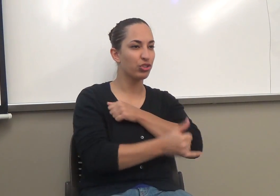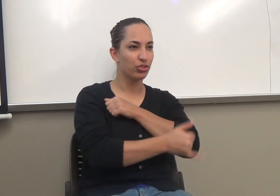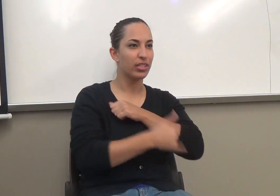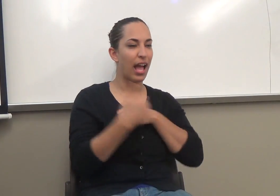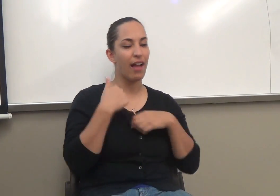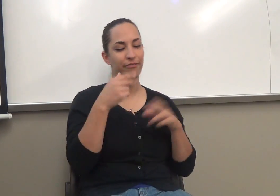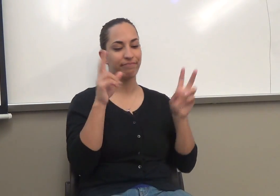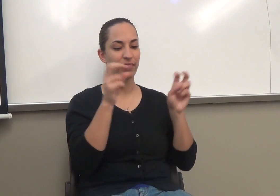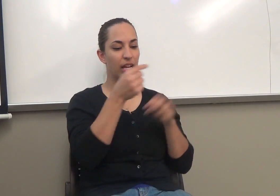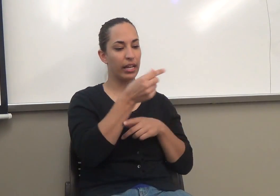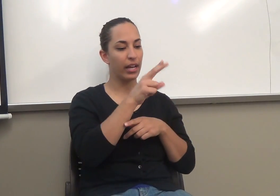Here's another interesting thing.